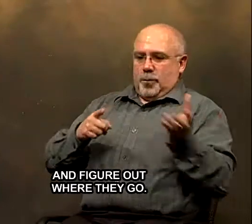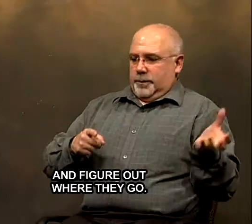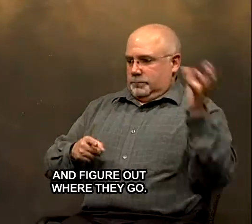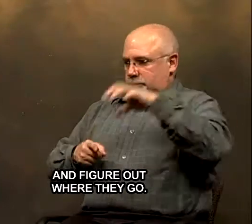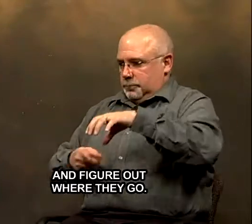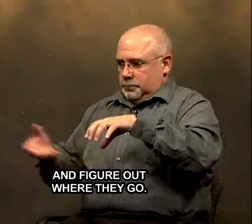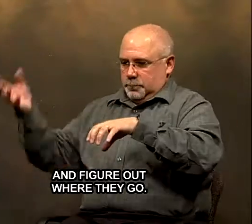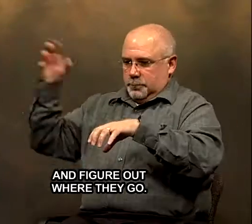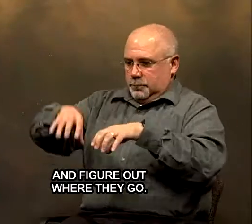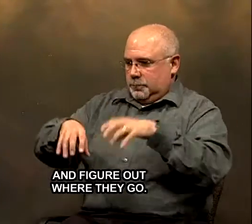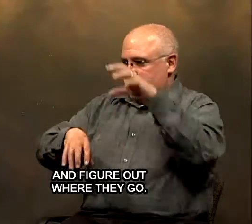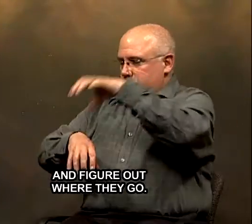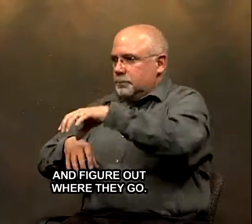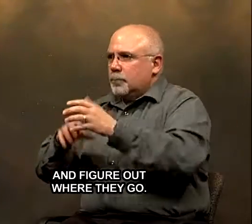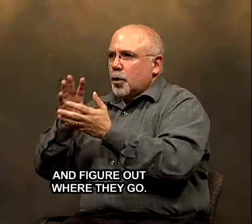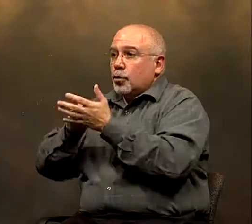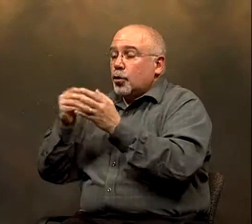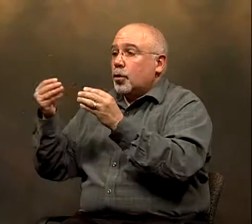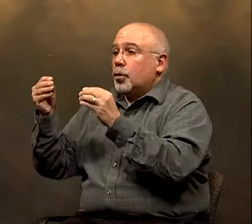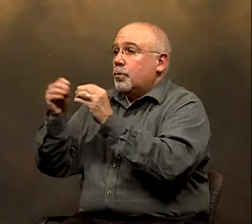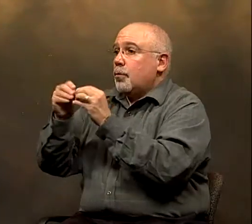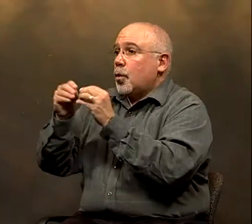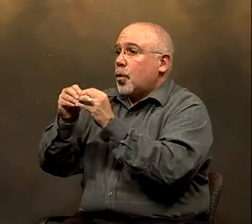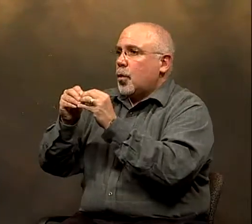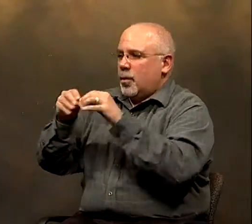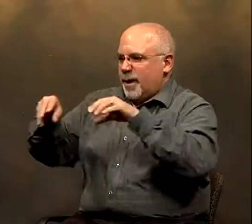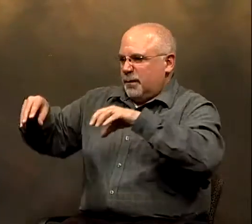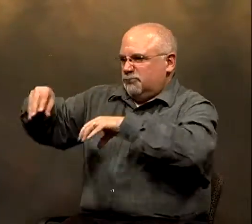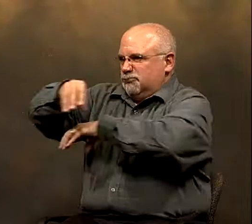and figure out where they go.